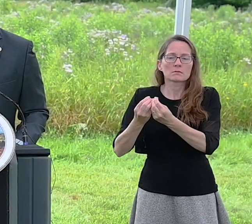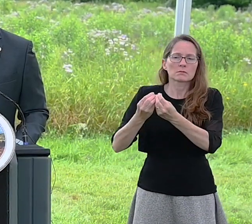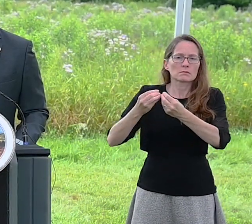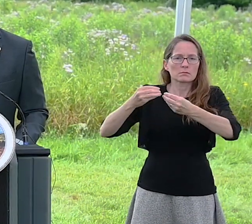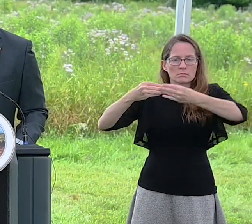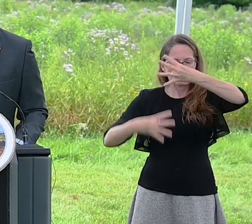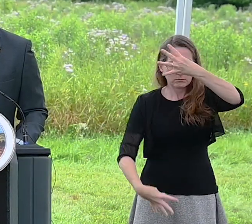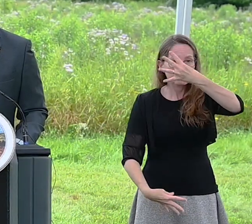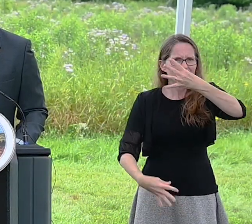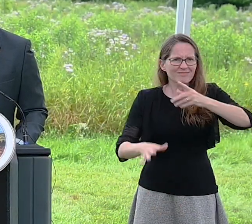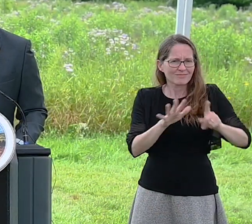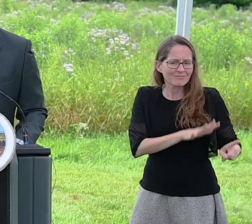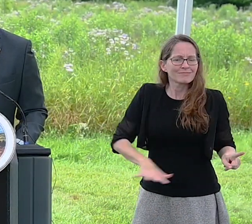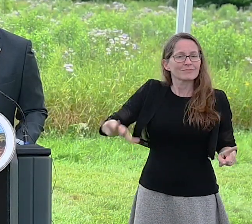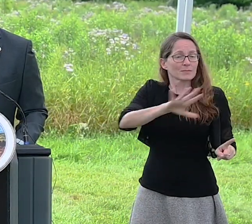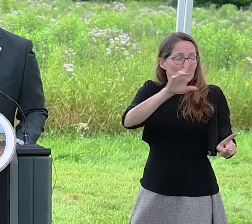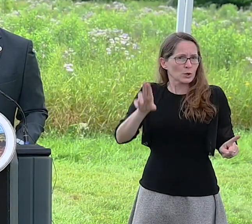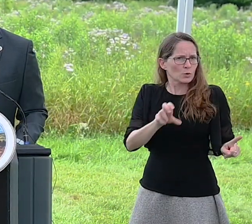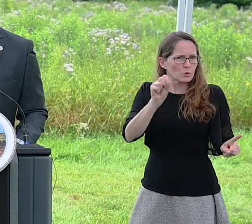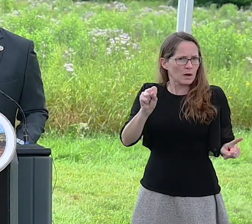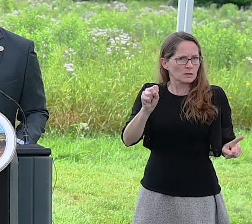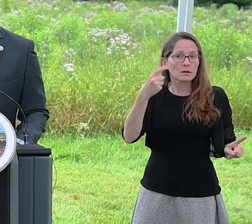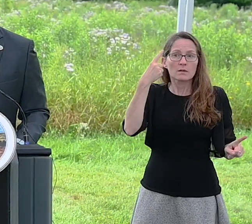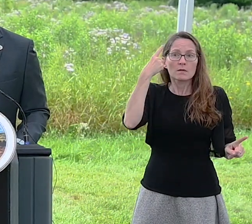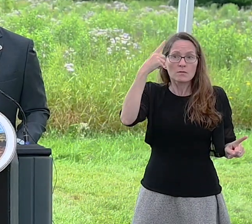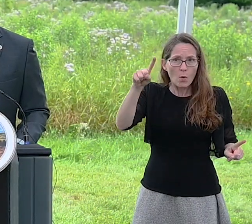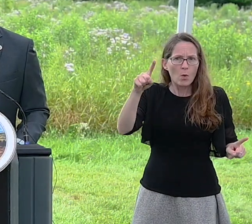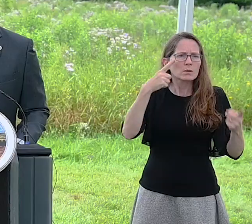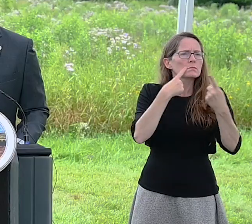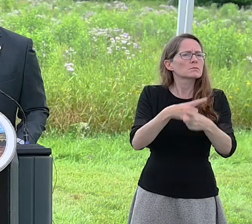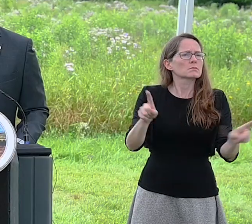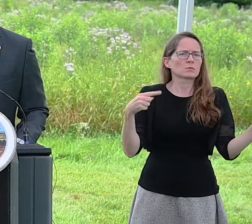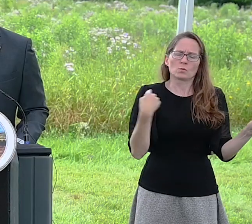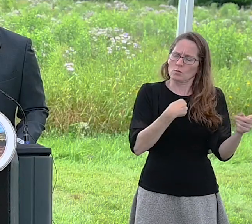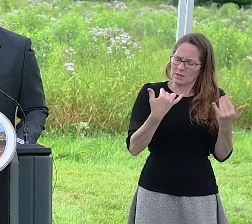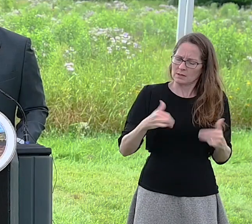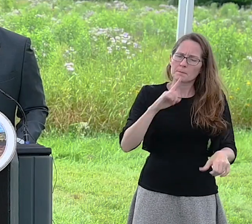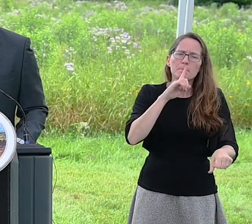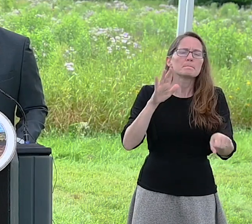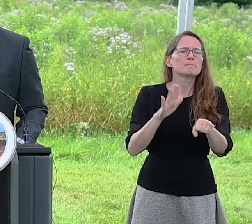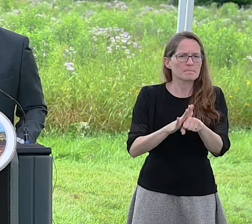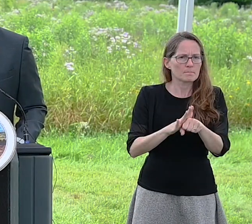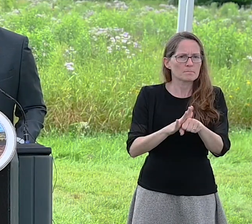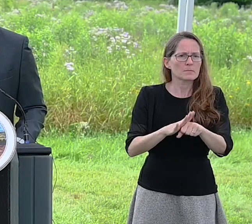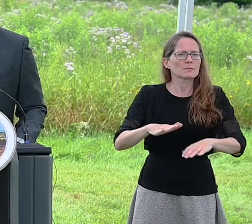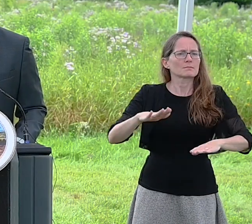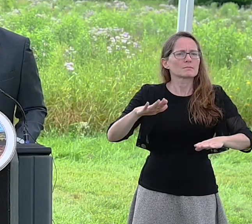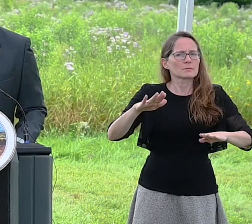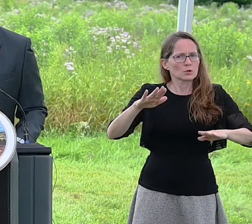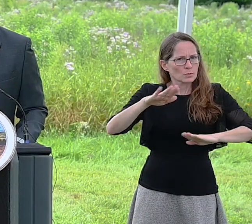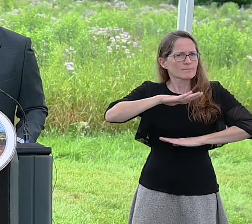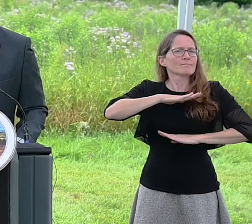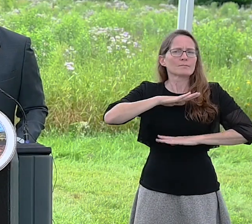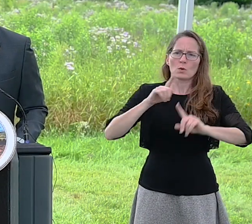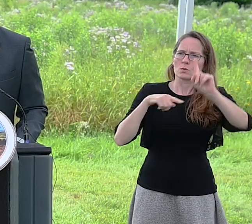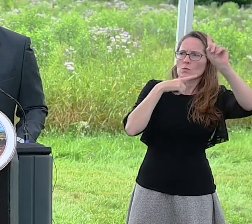our nation that remain committed to achieving the goals of the Paris Agreement on climate